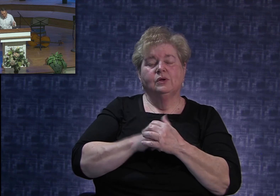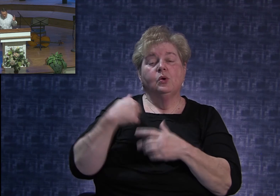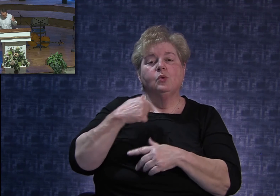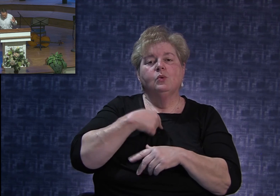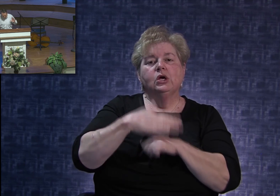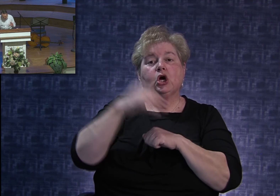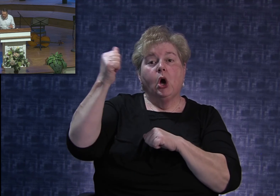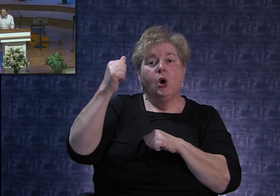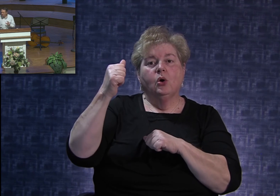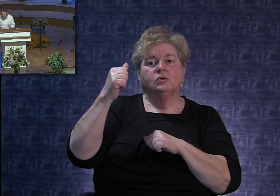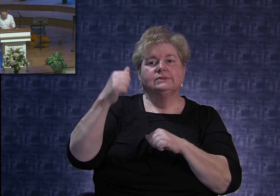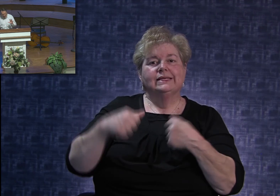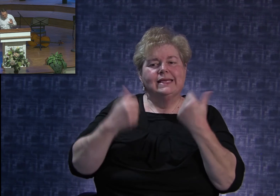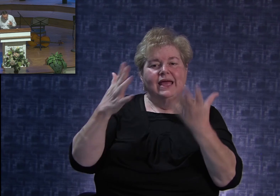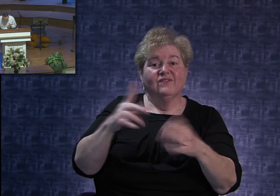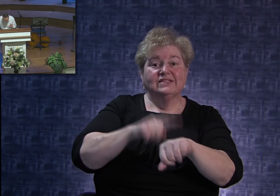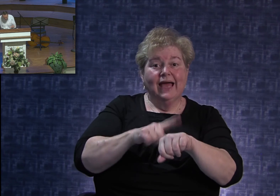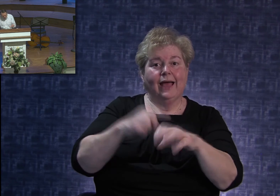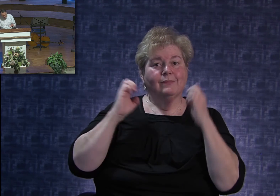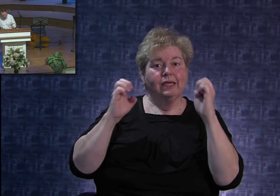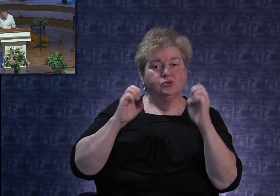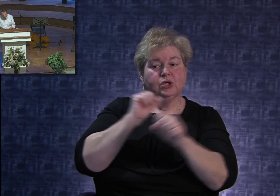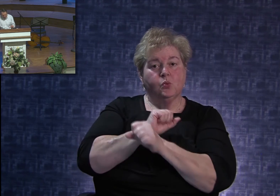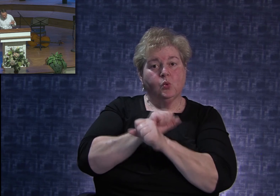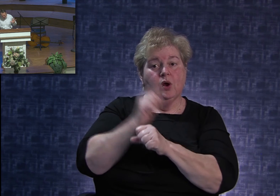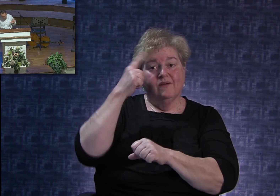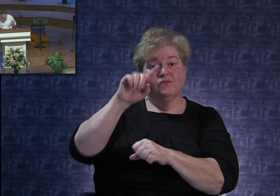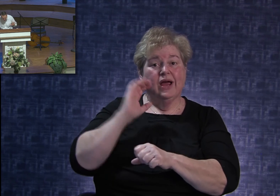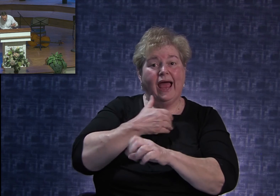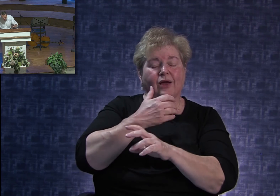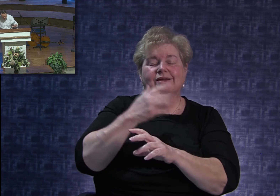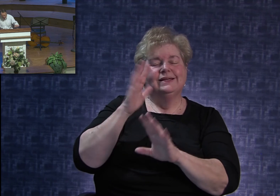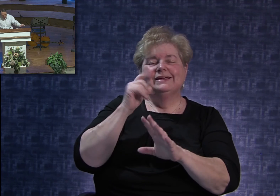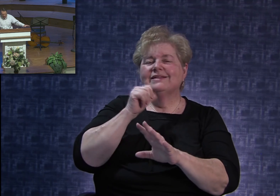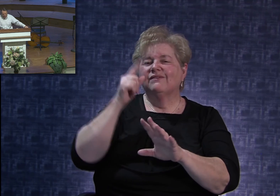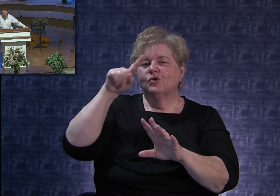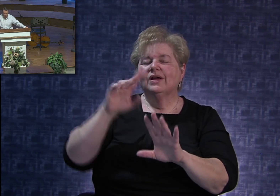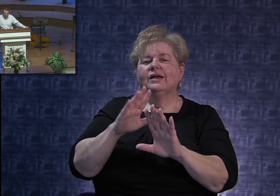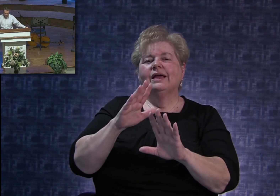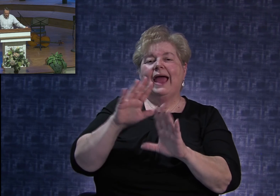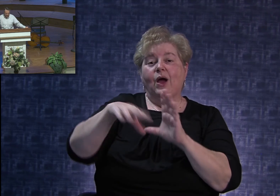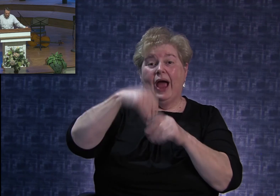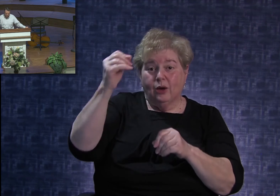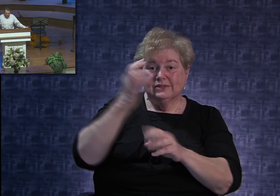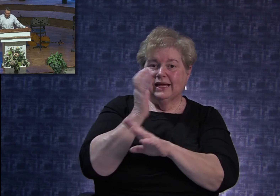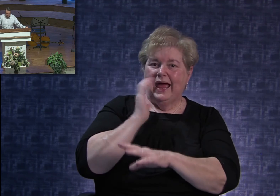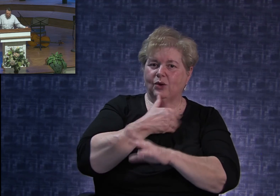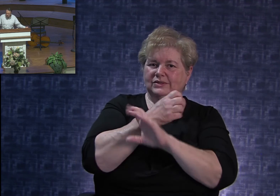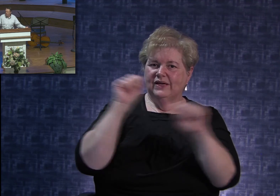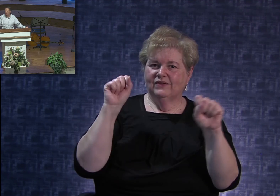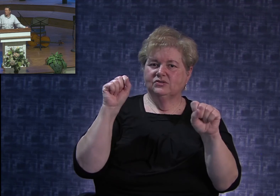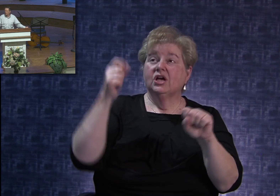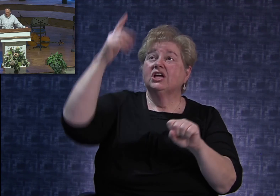to invest energy and time and labor into our salvation, it is God who produces